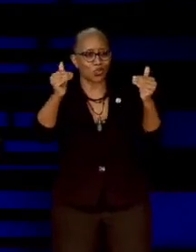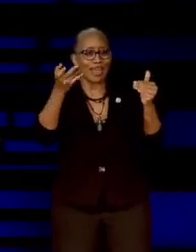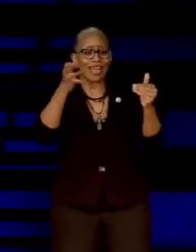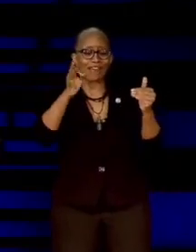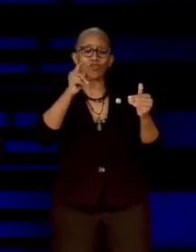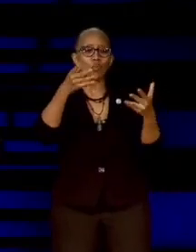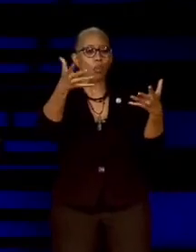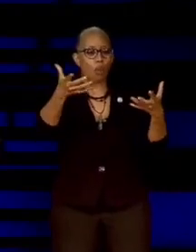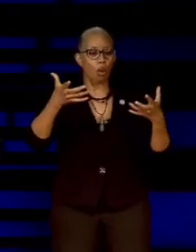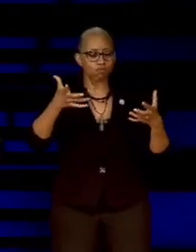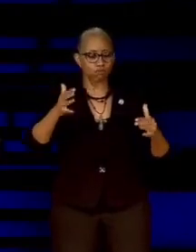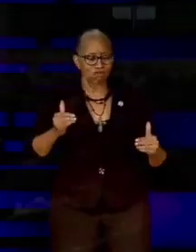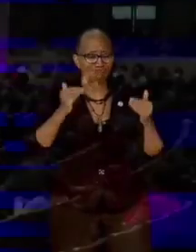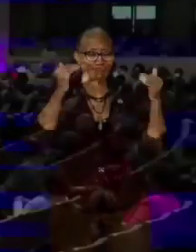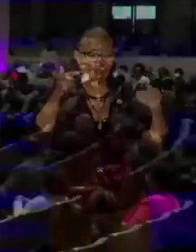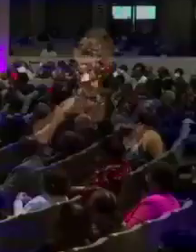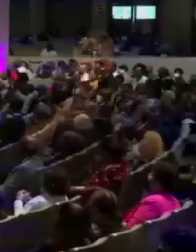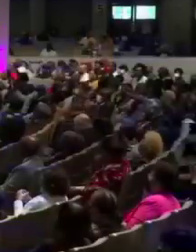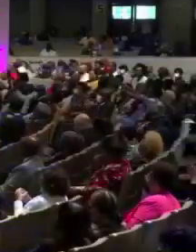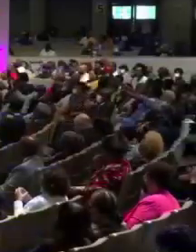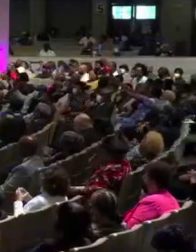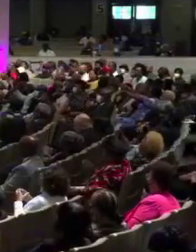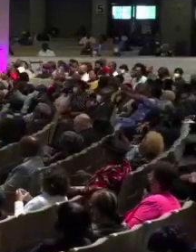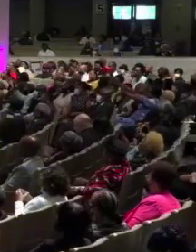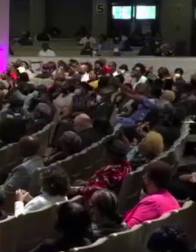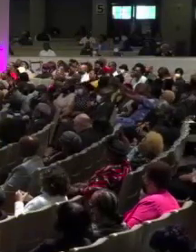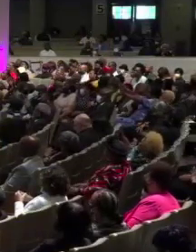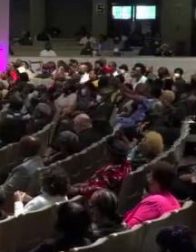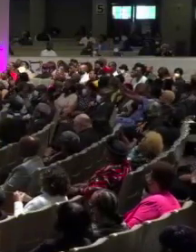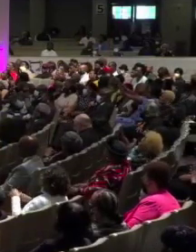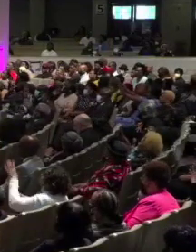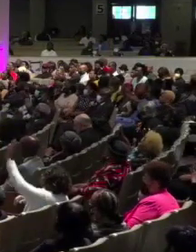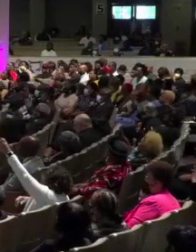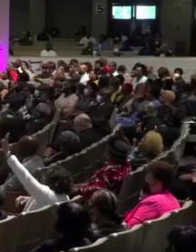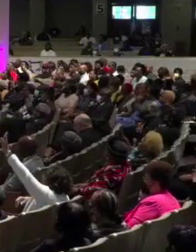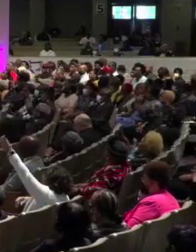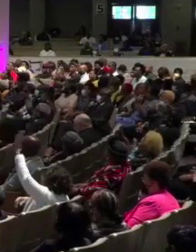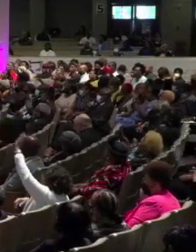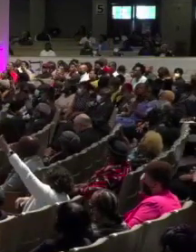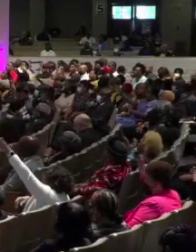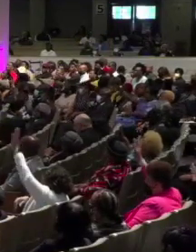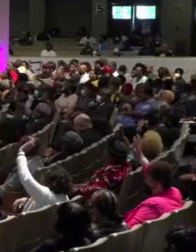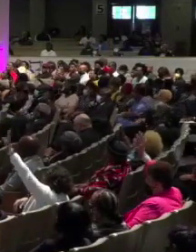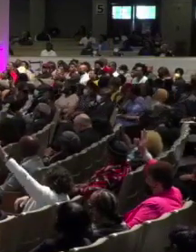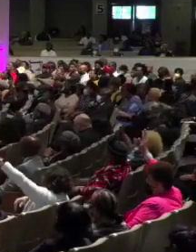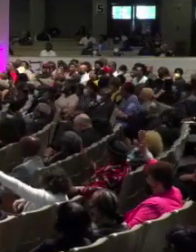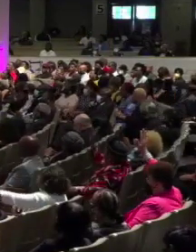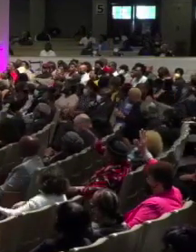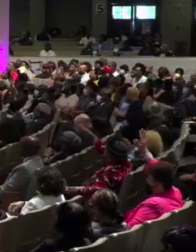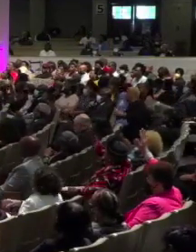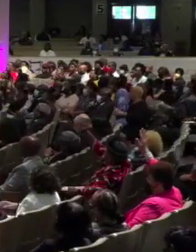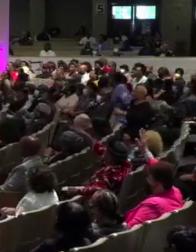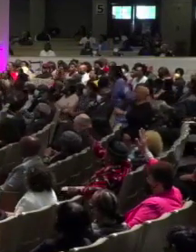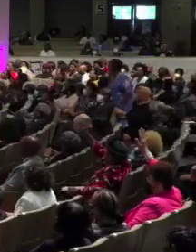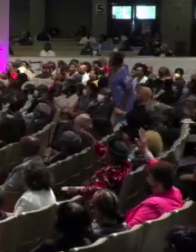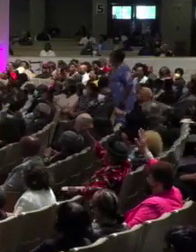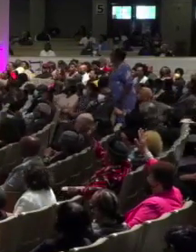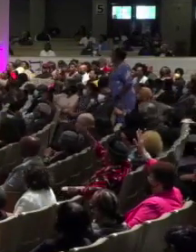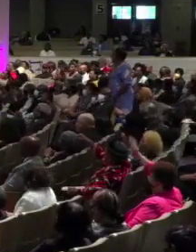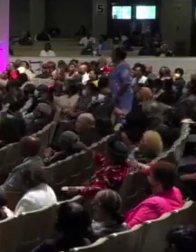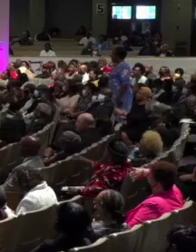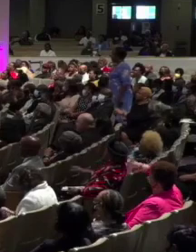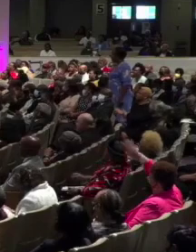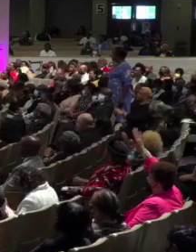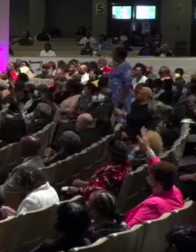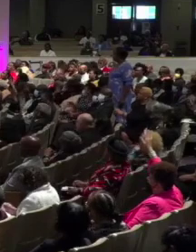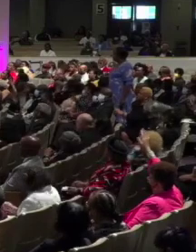in Jesus and have a terrible attitude. You can't be rude to everybody just because that's who I am. Tell your neighbor,